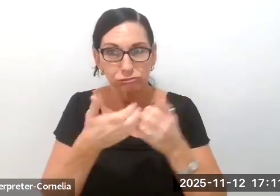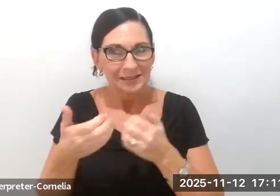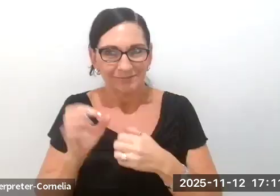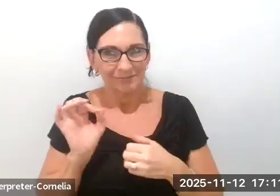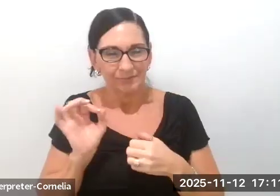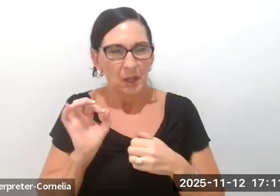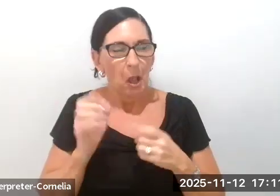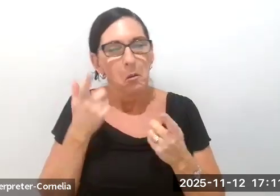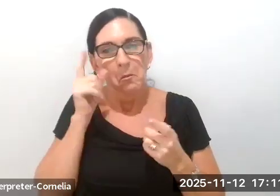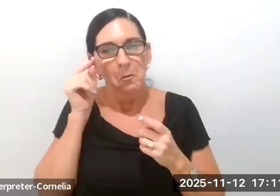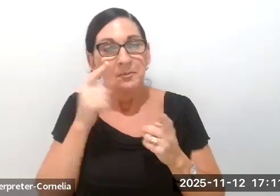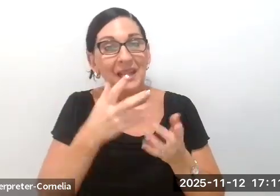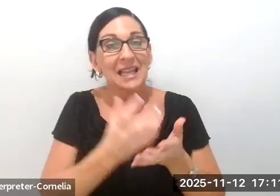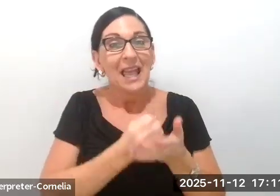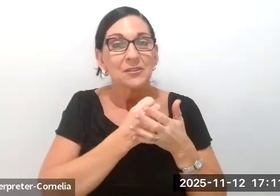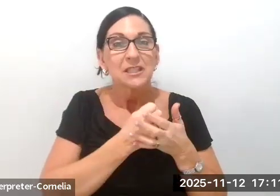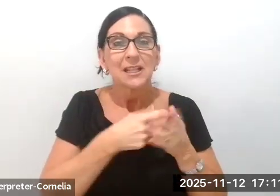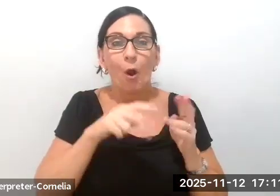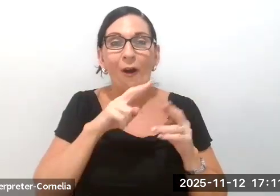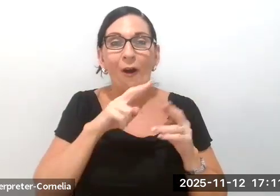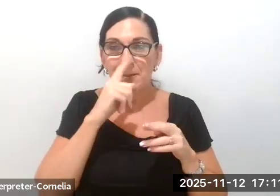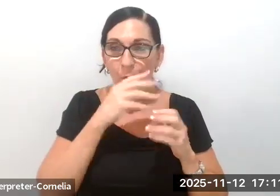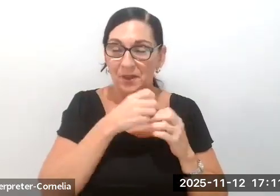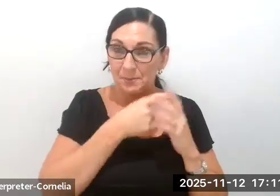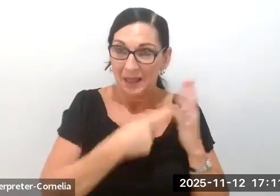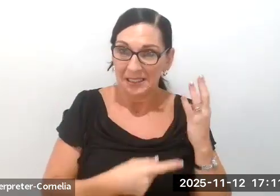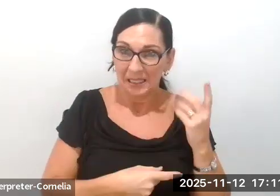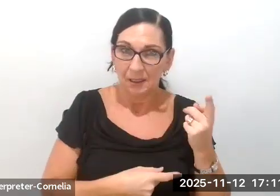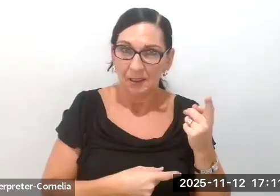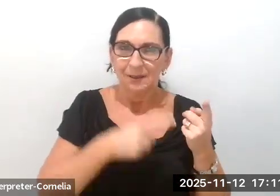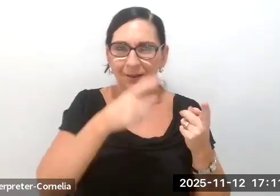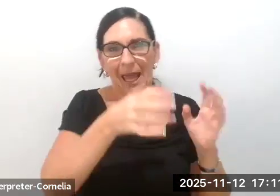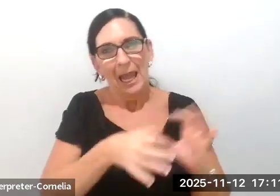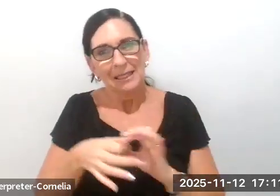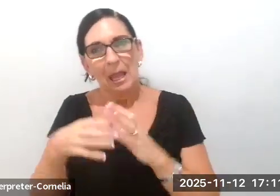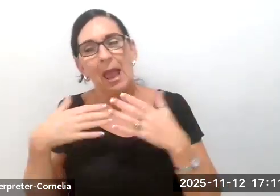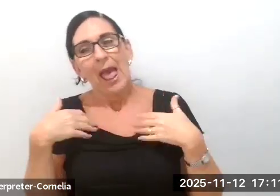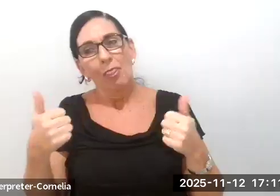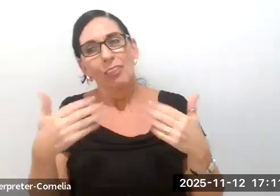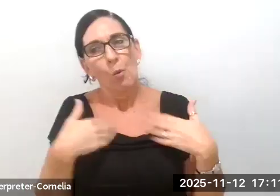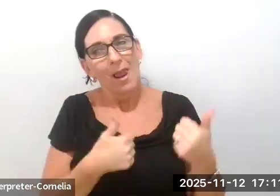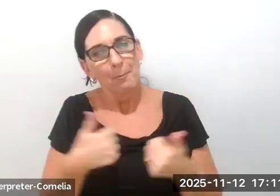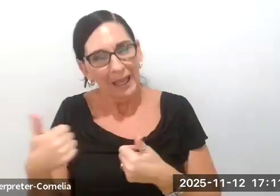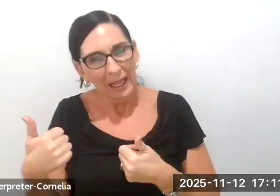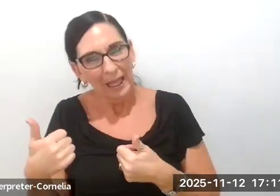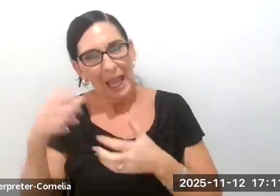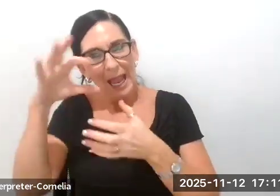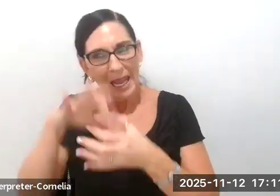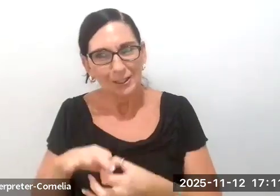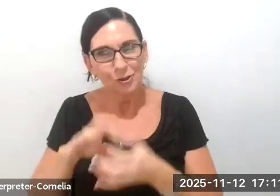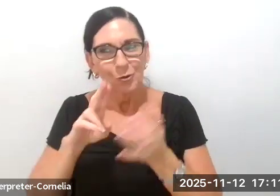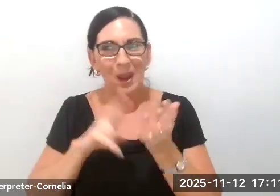some elements, so safety of people with disability. You can't talk about that without considering health and wellbeing, or the